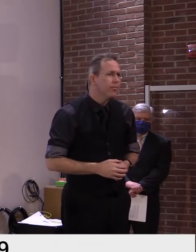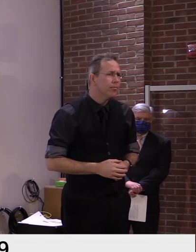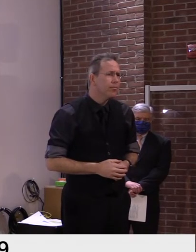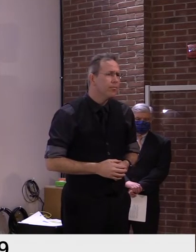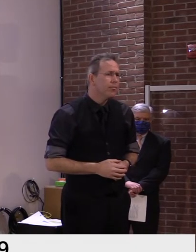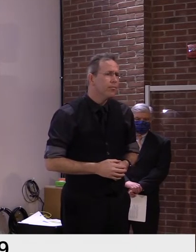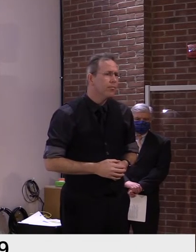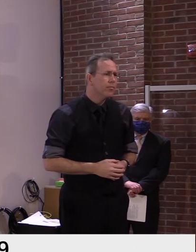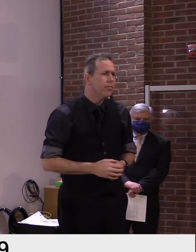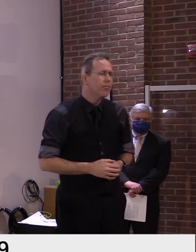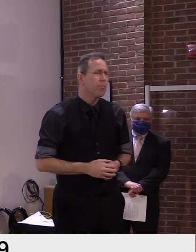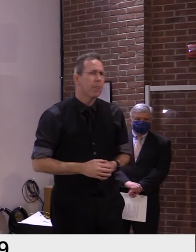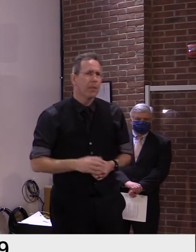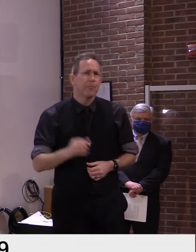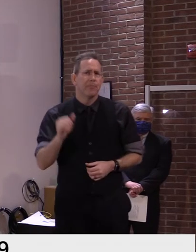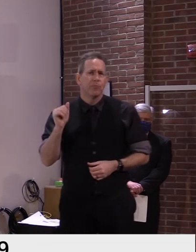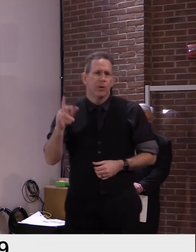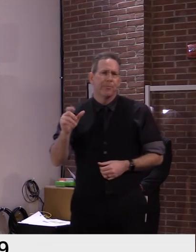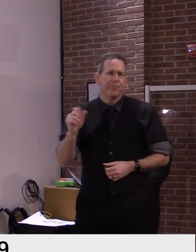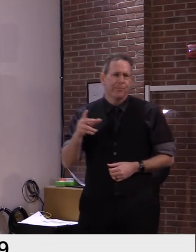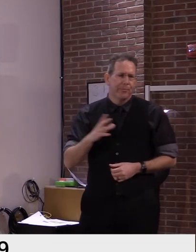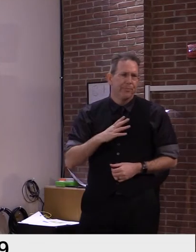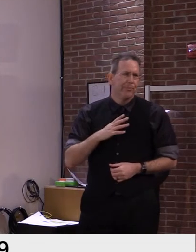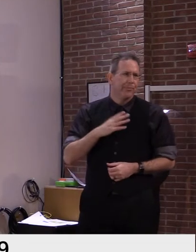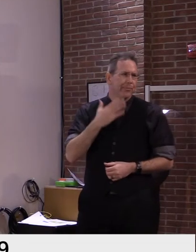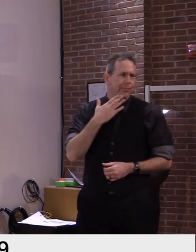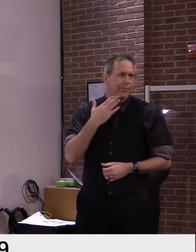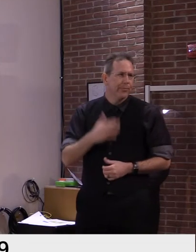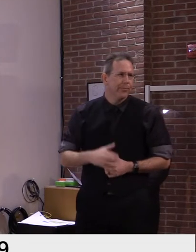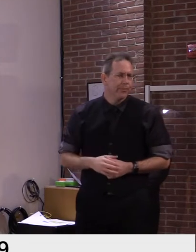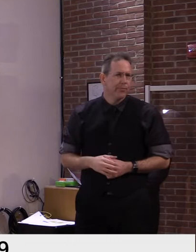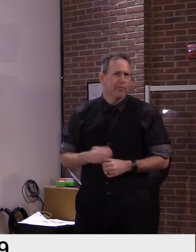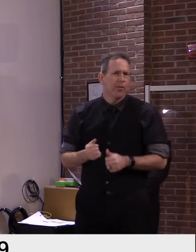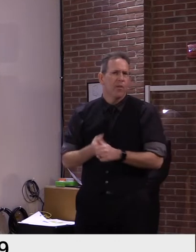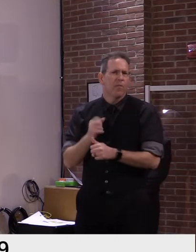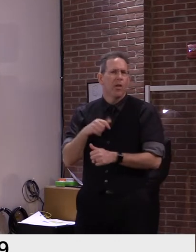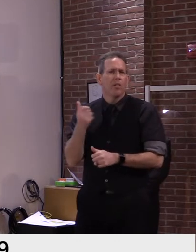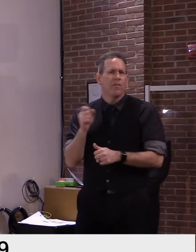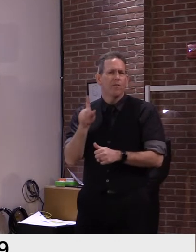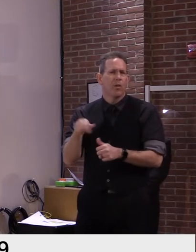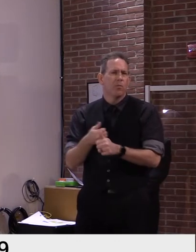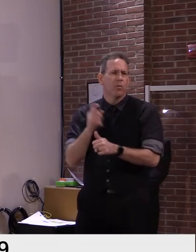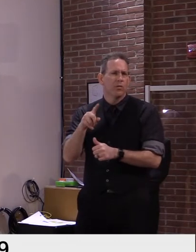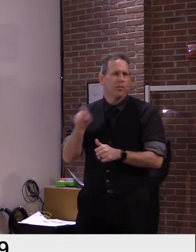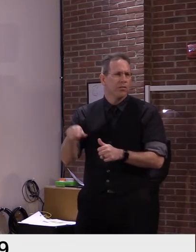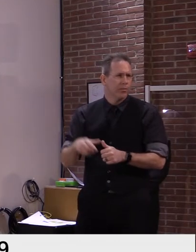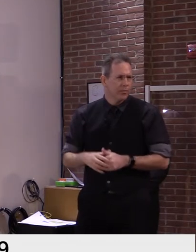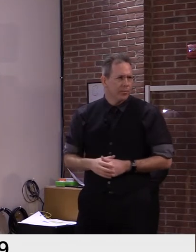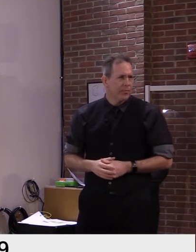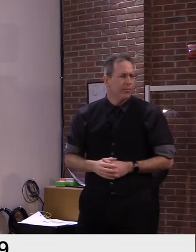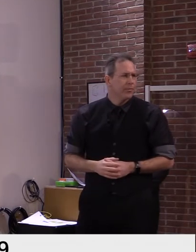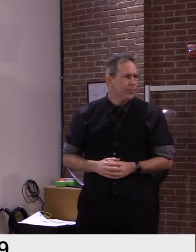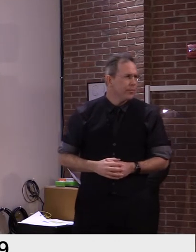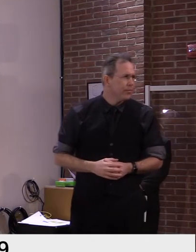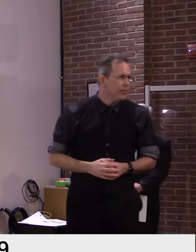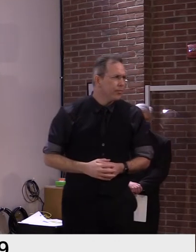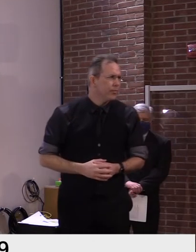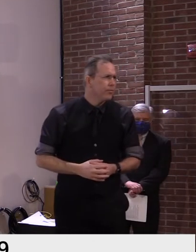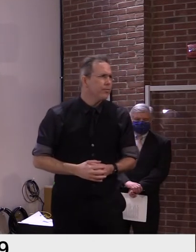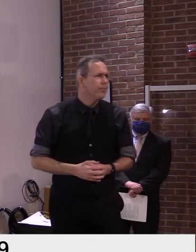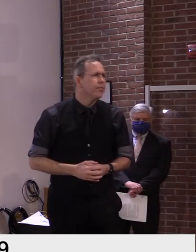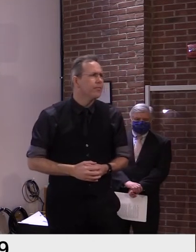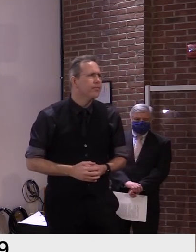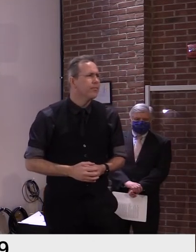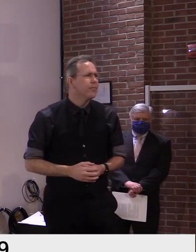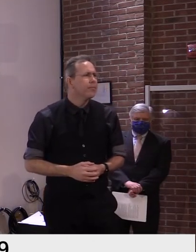Thank you. And one other real quick follow-up. Is this going to include non-school staff, such as basketball and